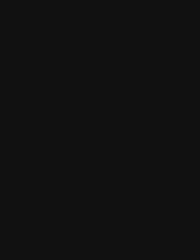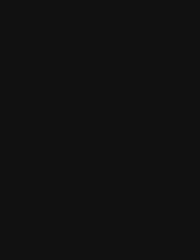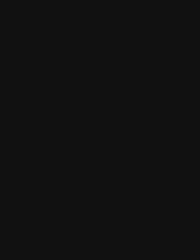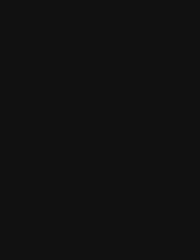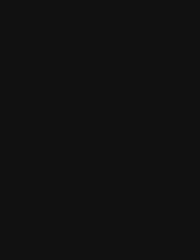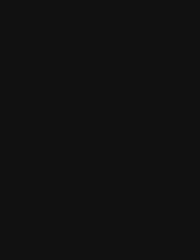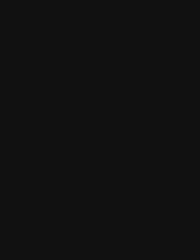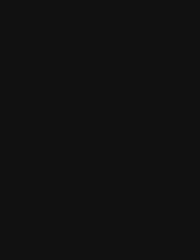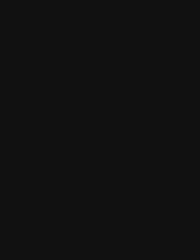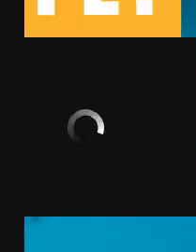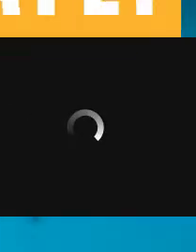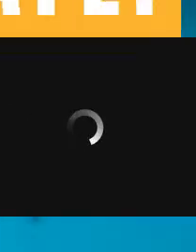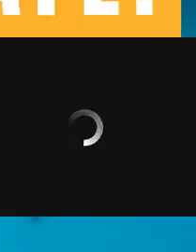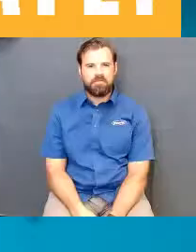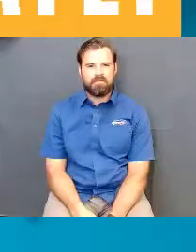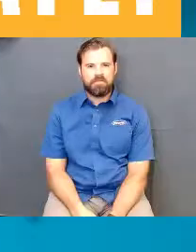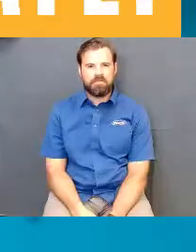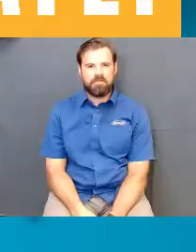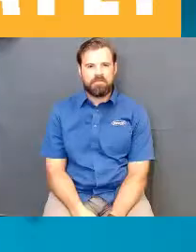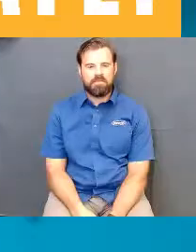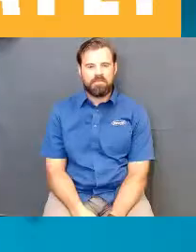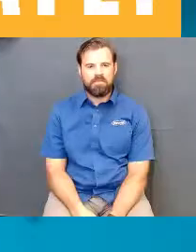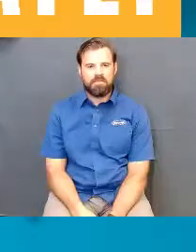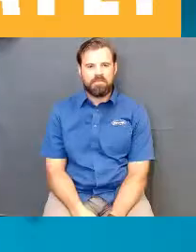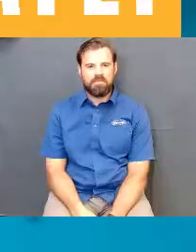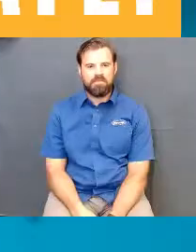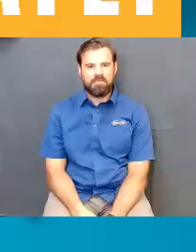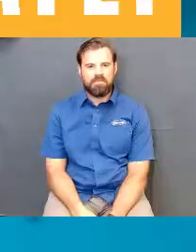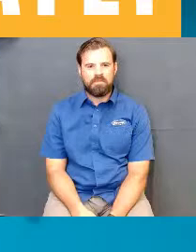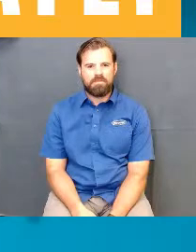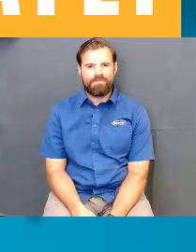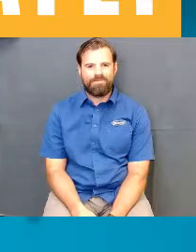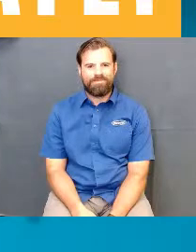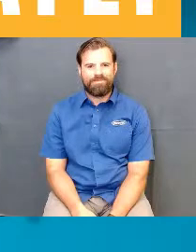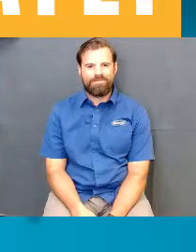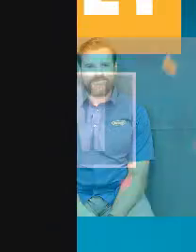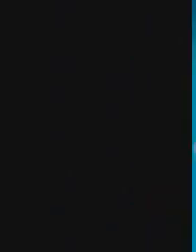Let's see. Turn your mic off. Add it.